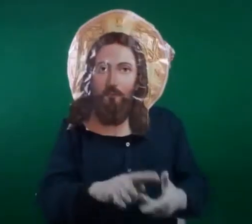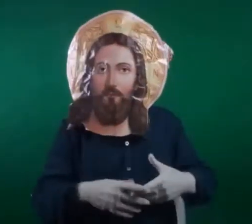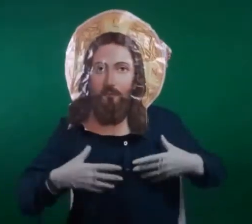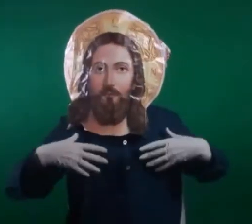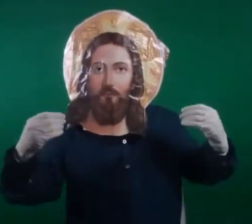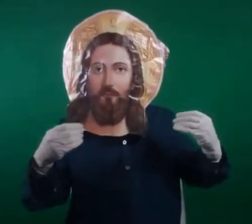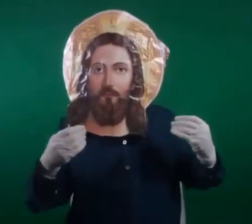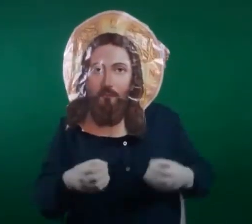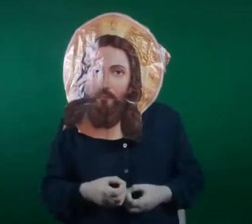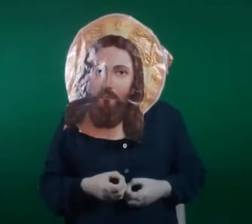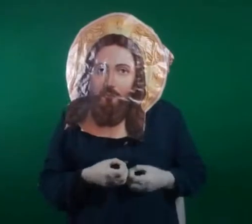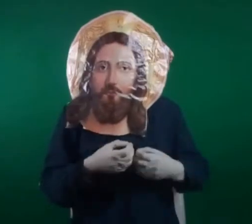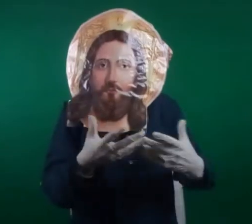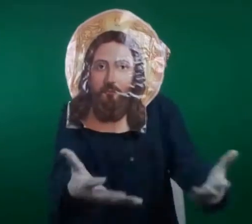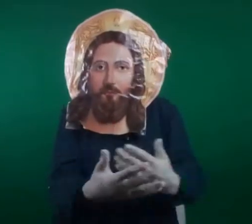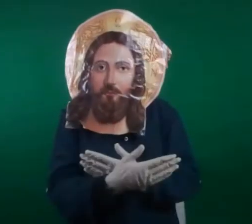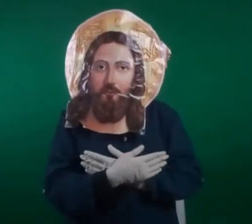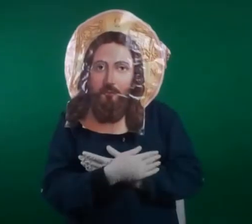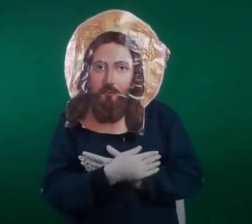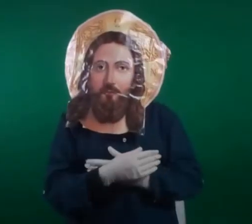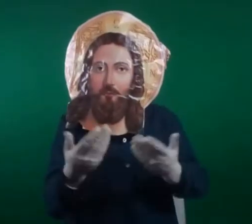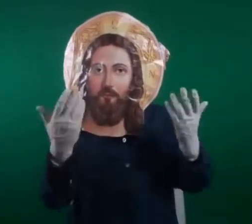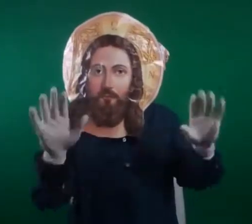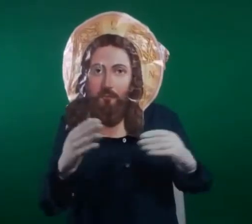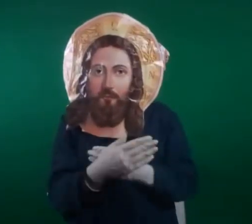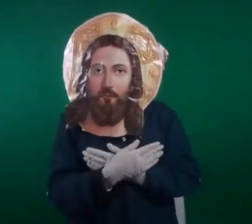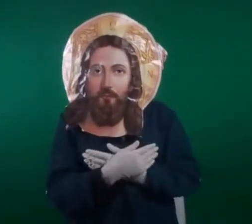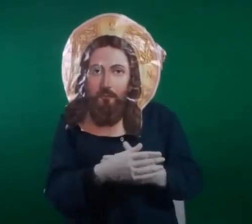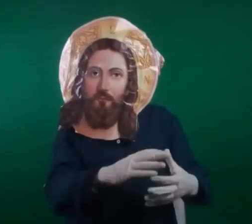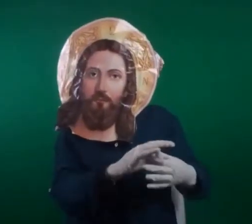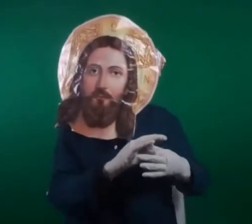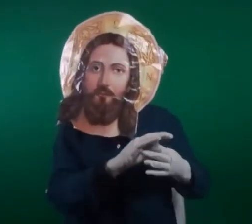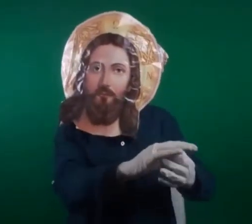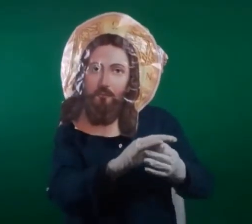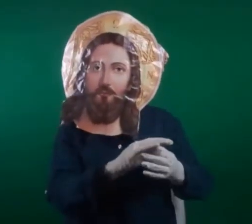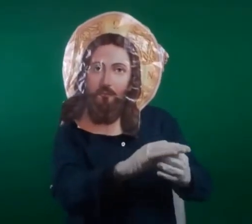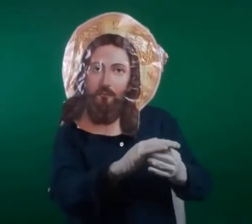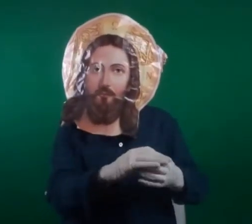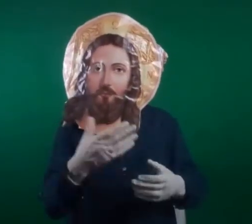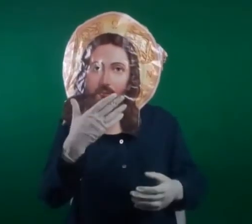This is a beautiful and healthy expression of love and affection between man and woman.